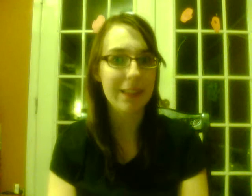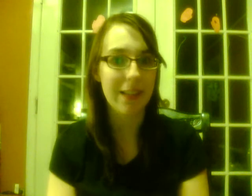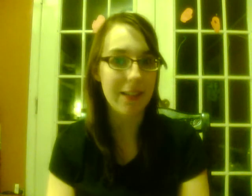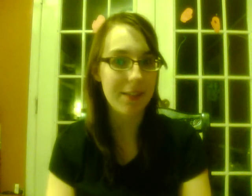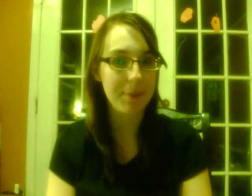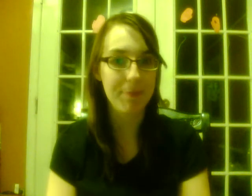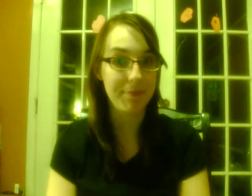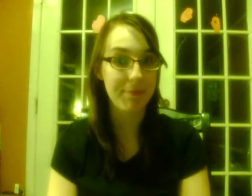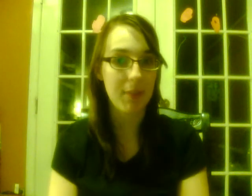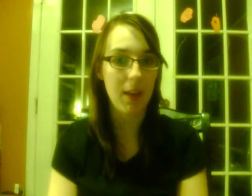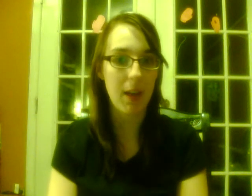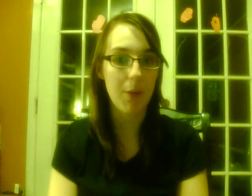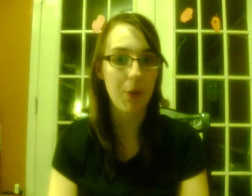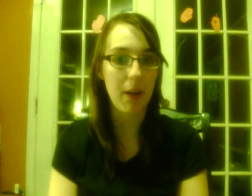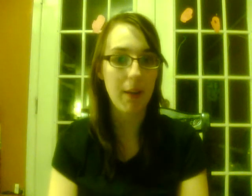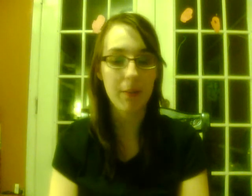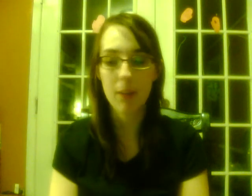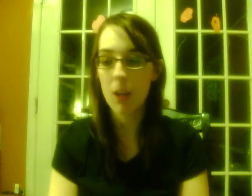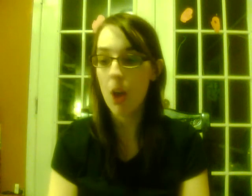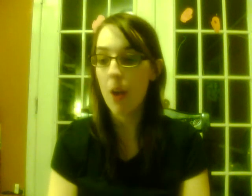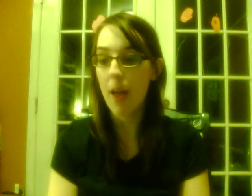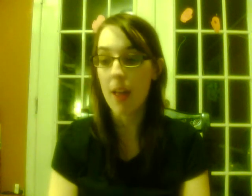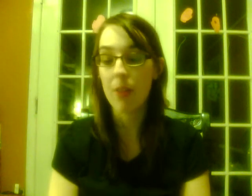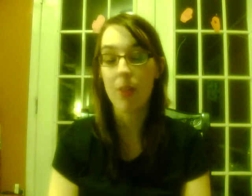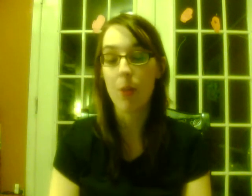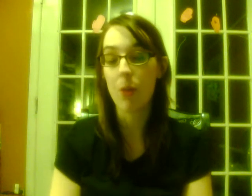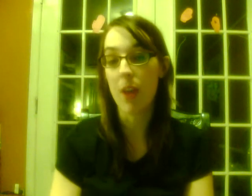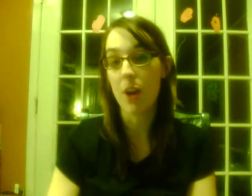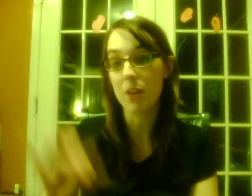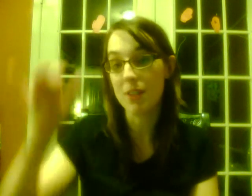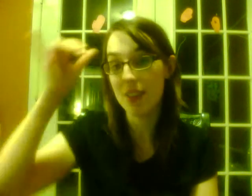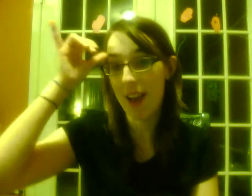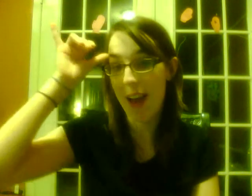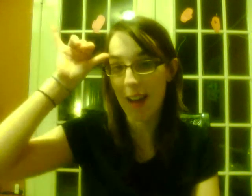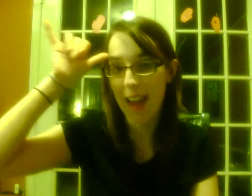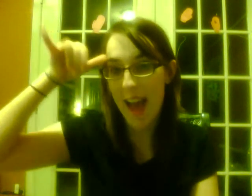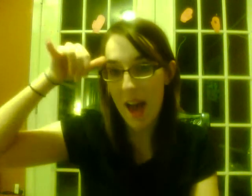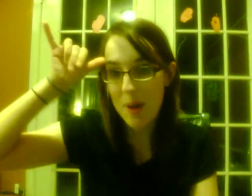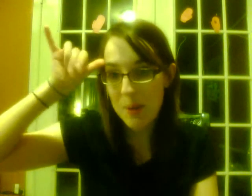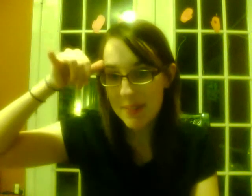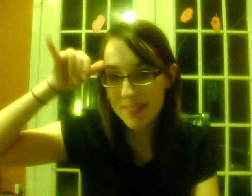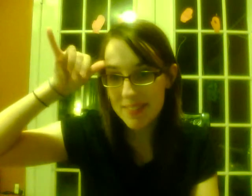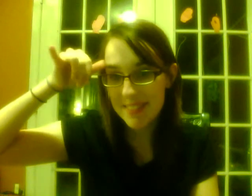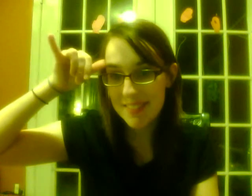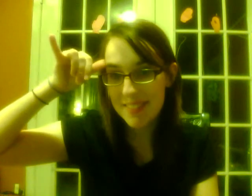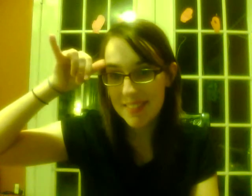signs. Can't count today. There's a cow,